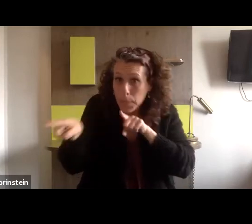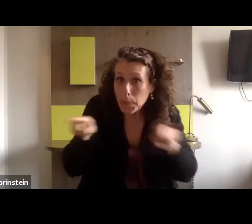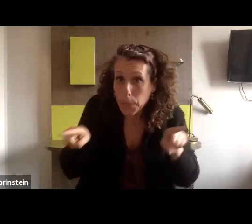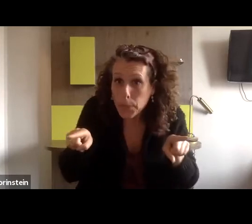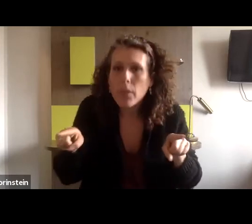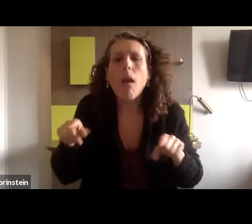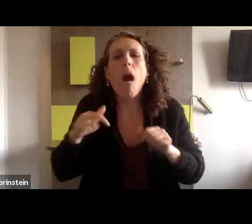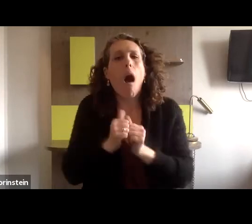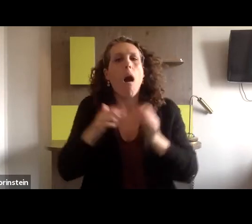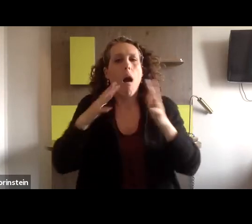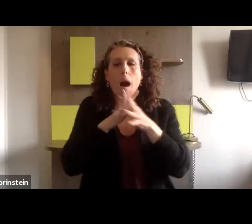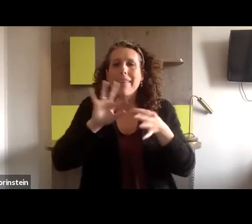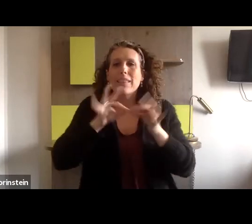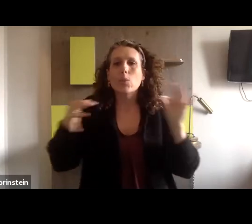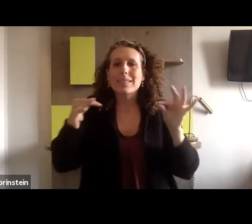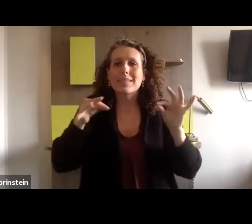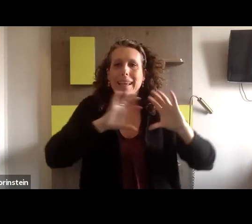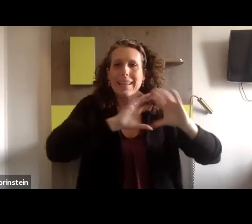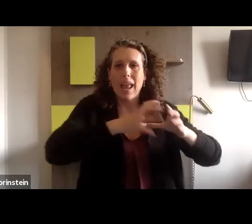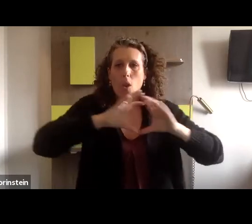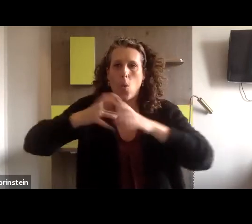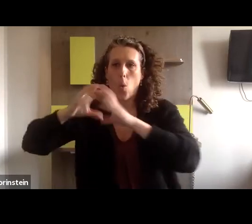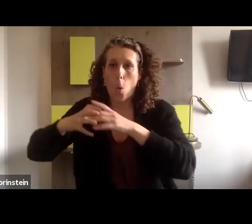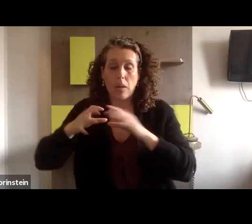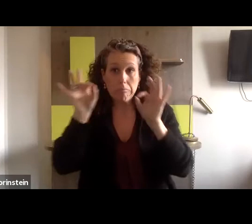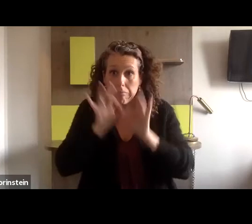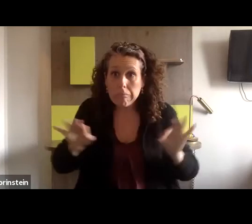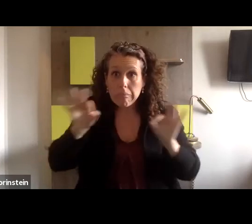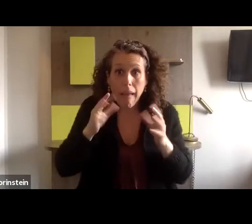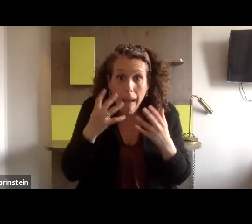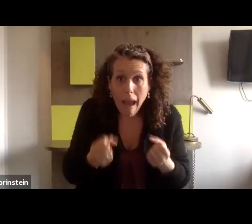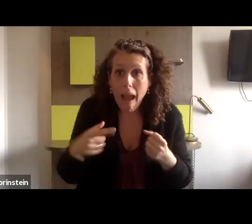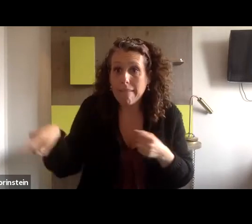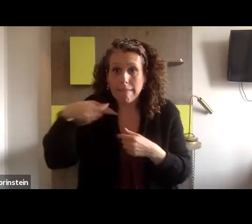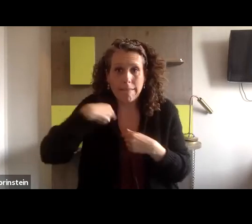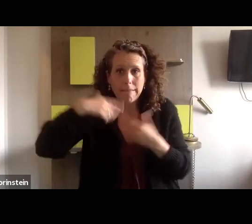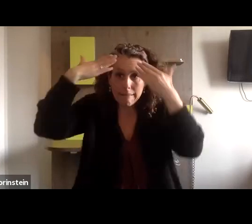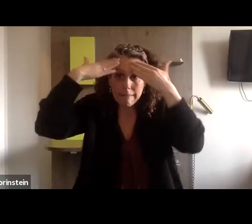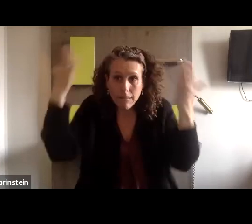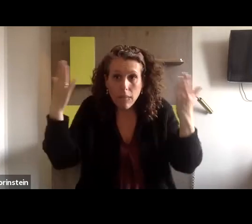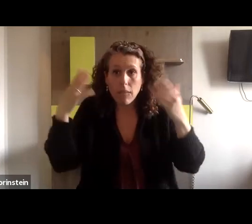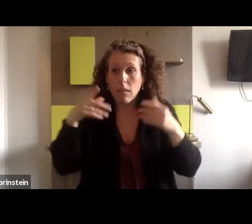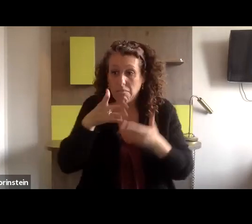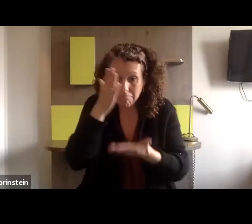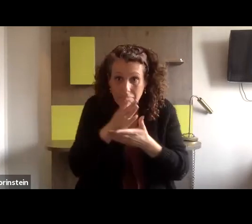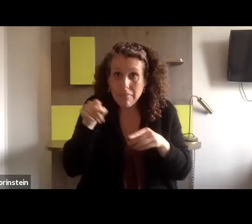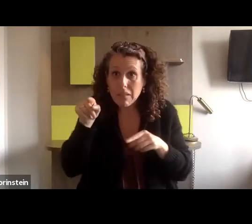categories that did not exist, or we don't know if they are the same in German Sign Language or